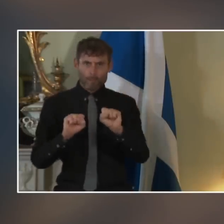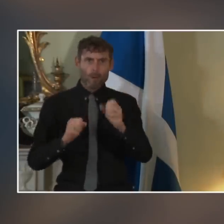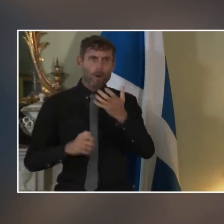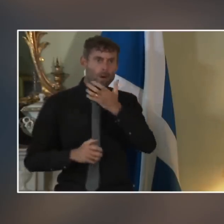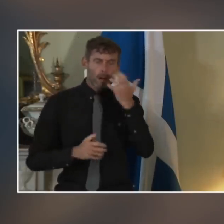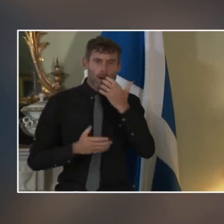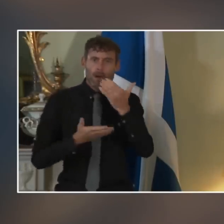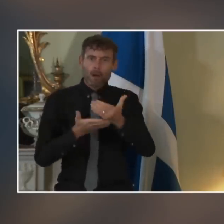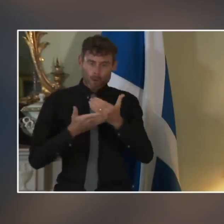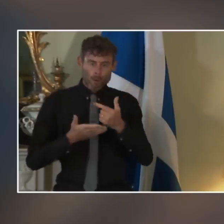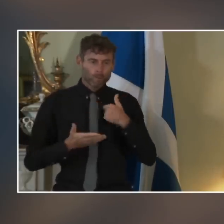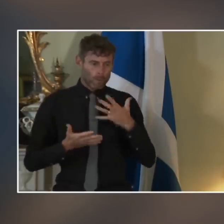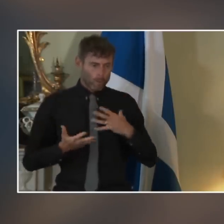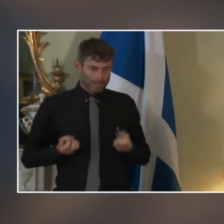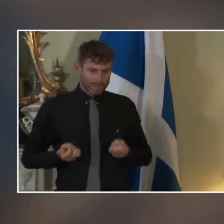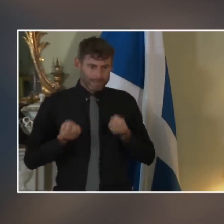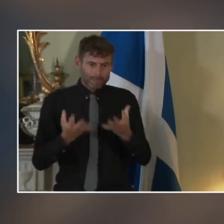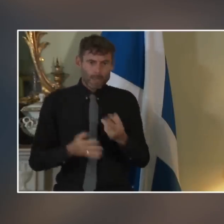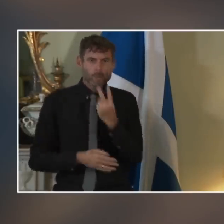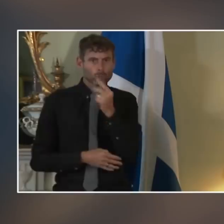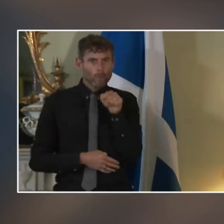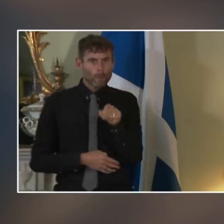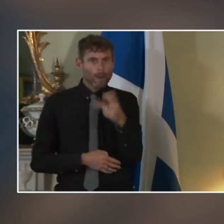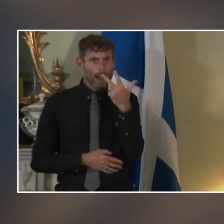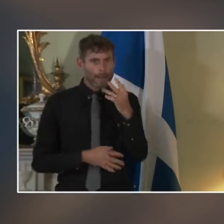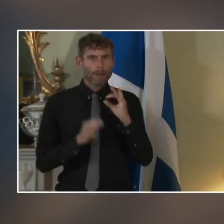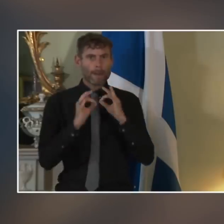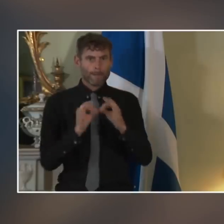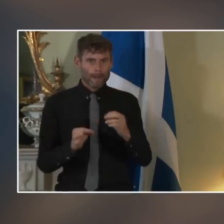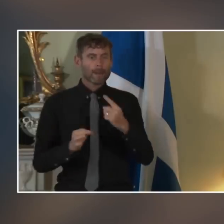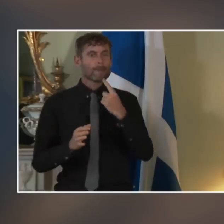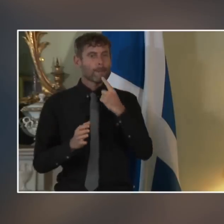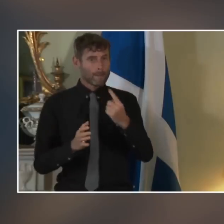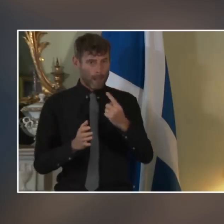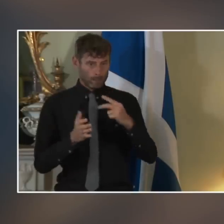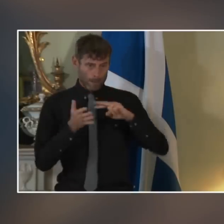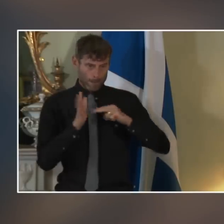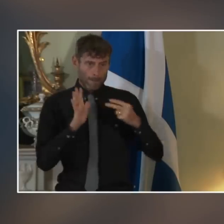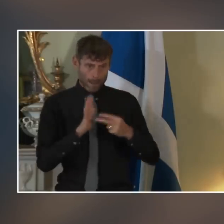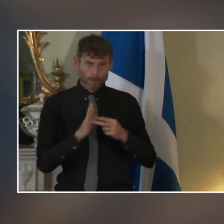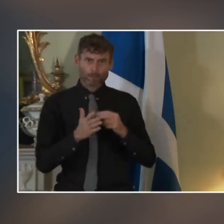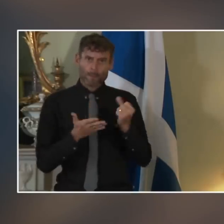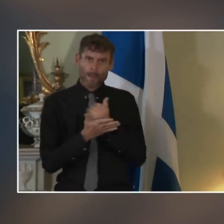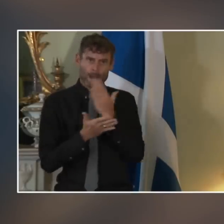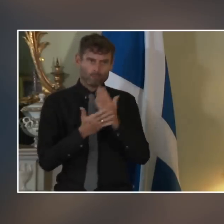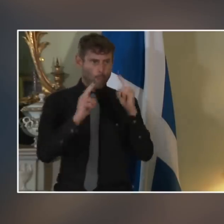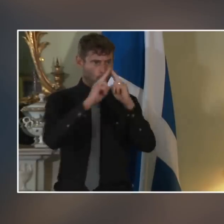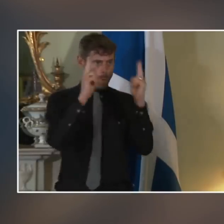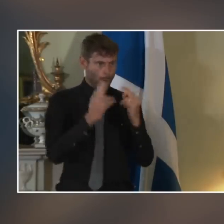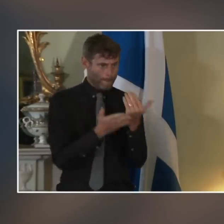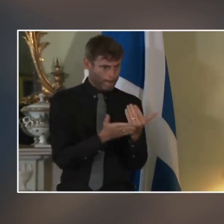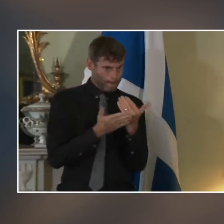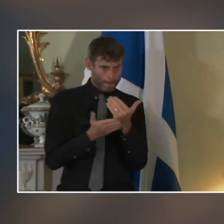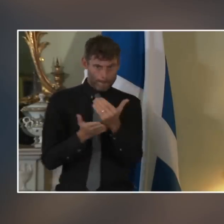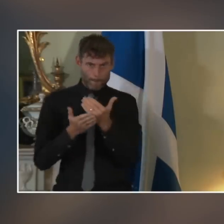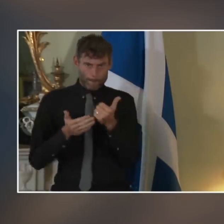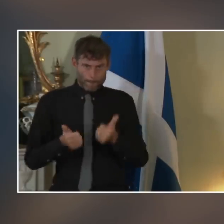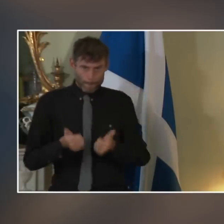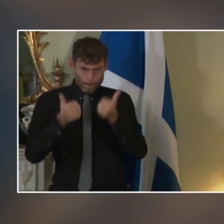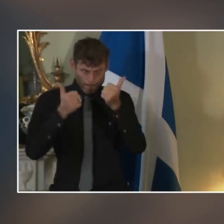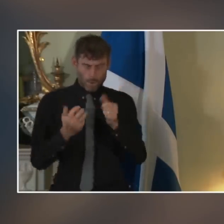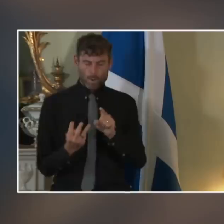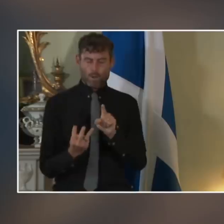£2.8 billion programme that would support everyone to make the changes that we need over the coming decade.